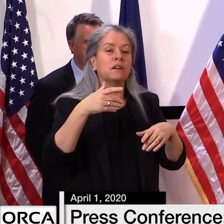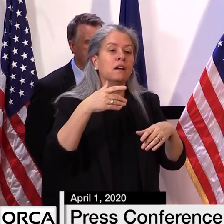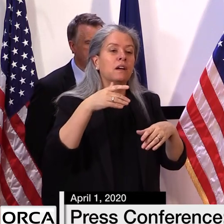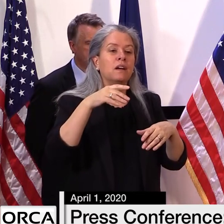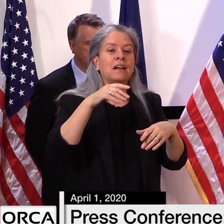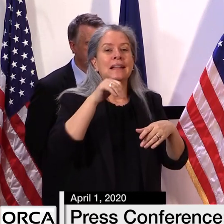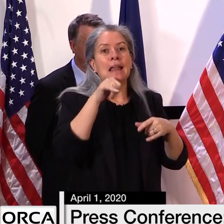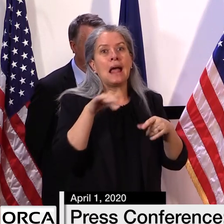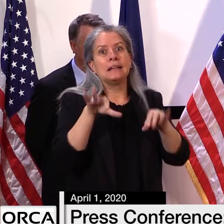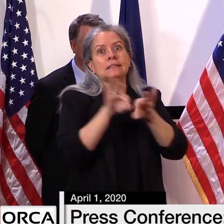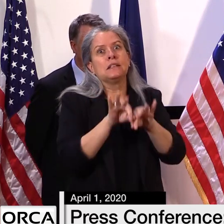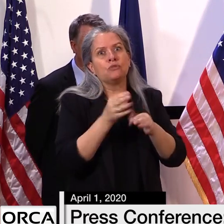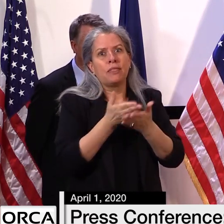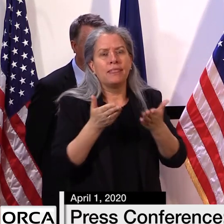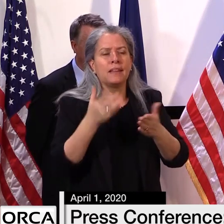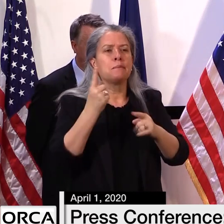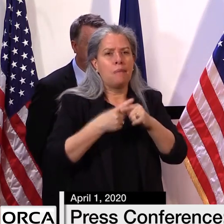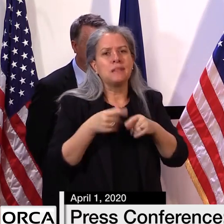so again,